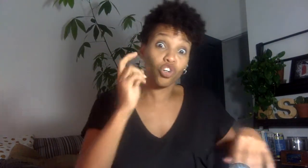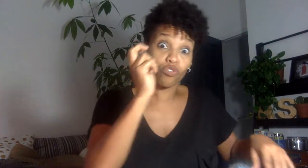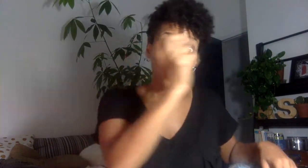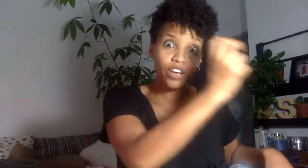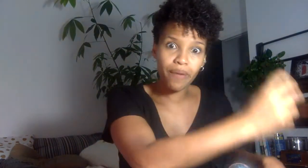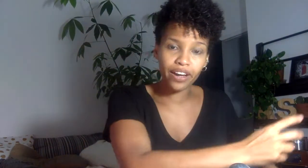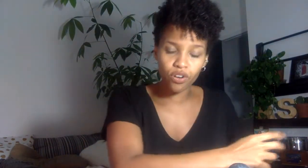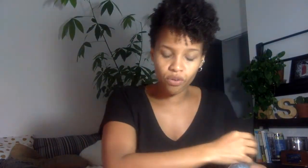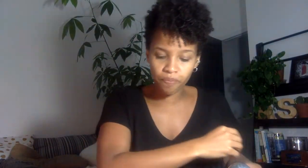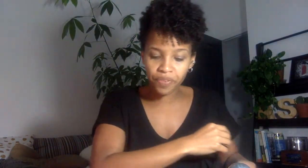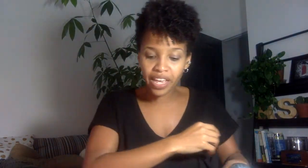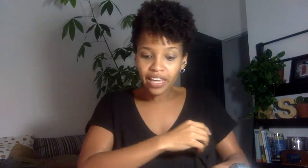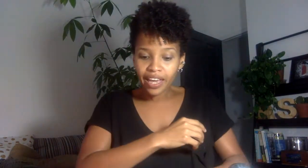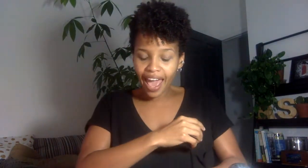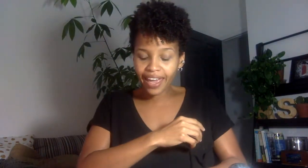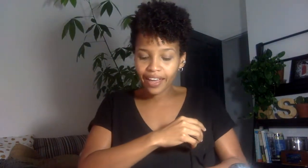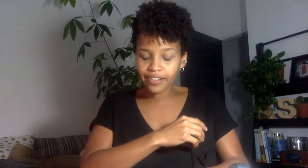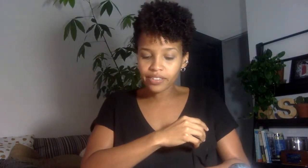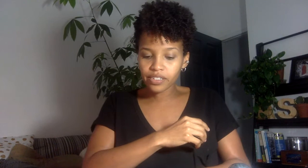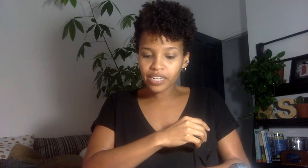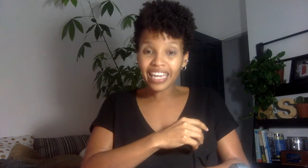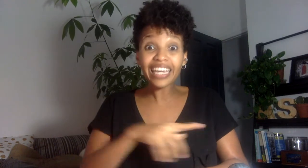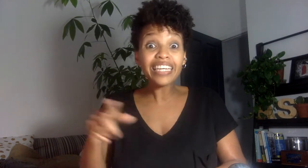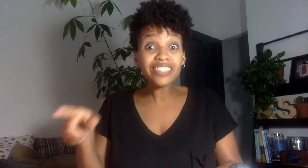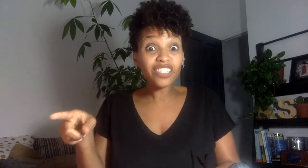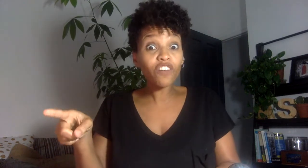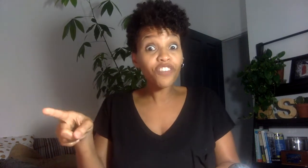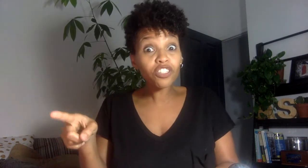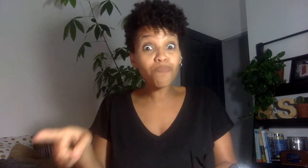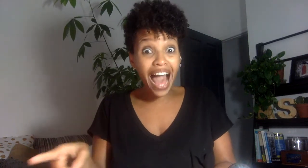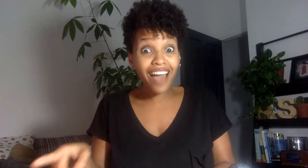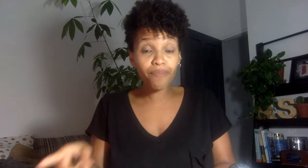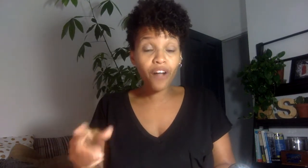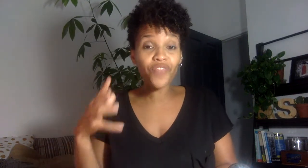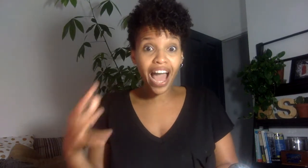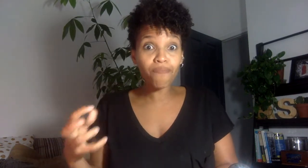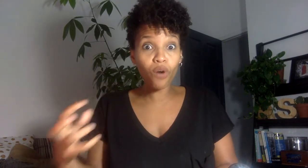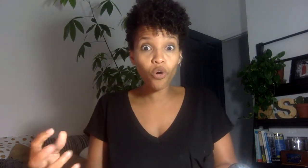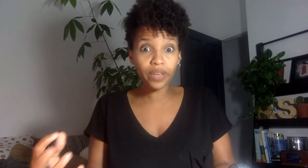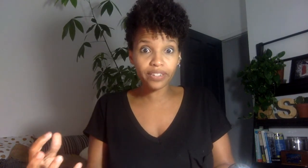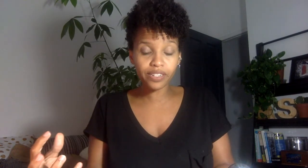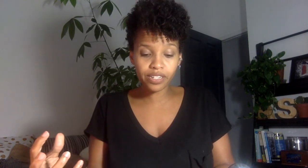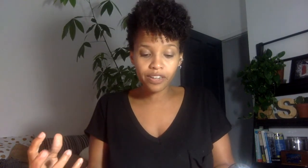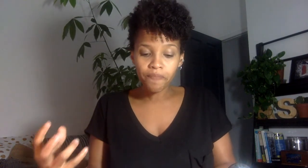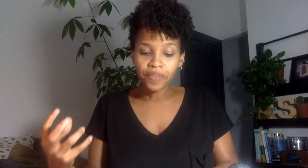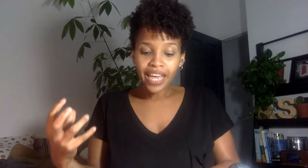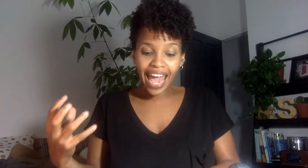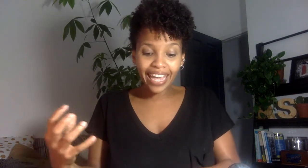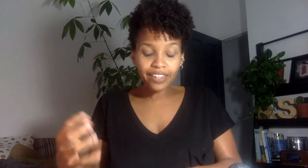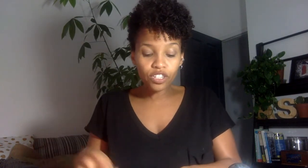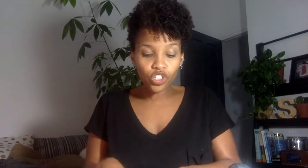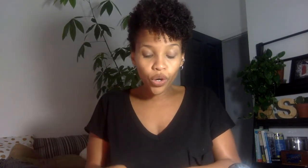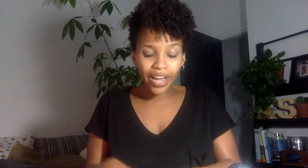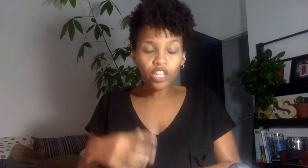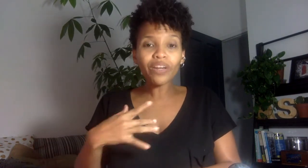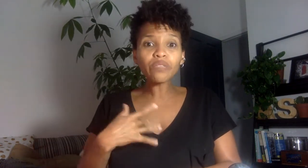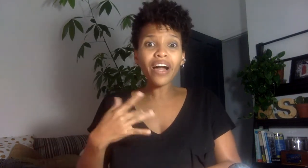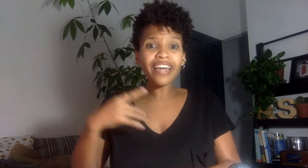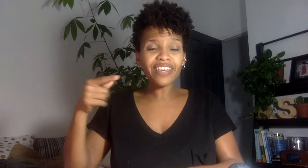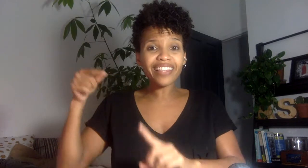all the way back home. And he still feels bad about that moment. And the reason why I think that this